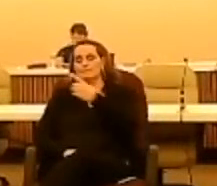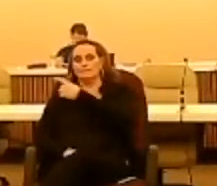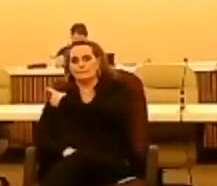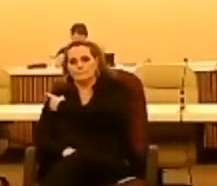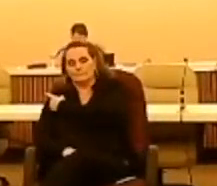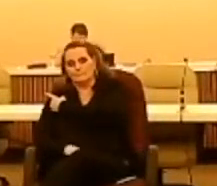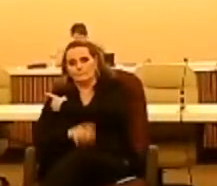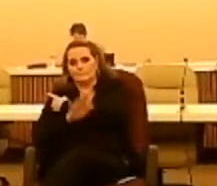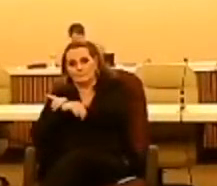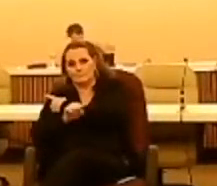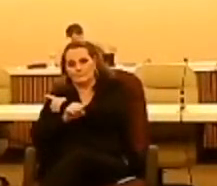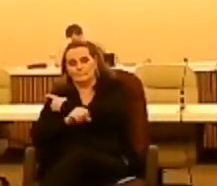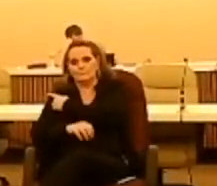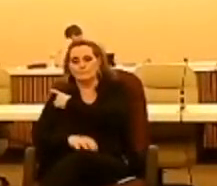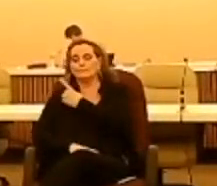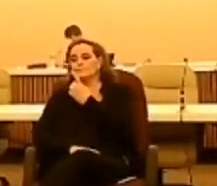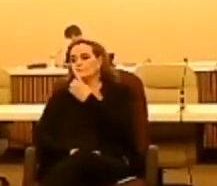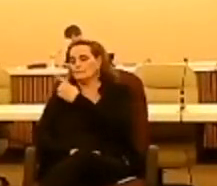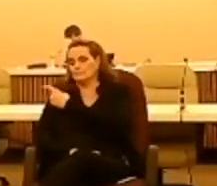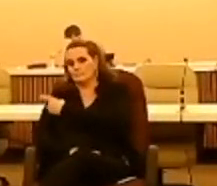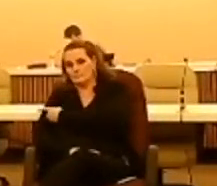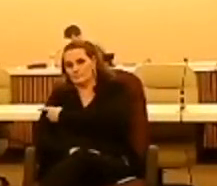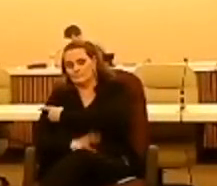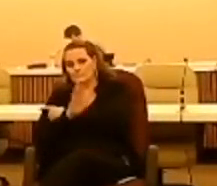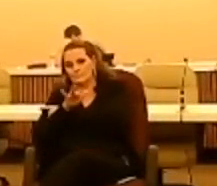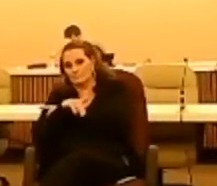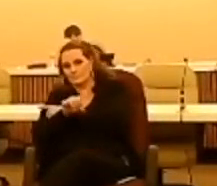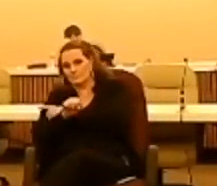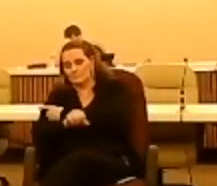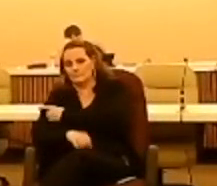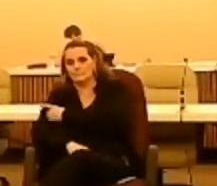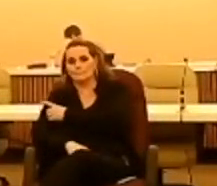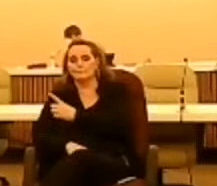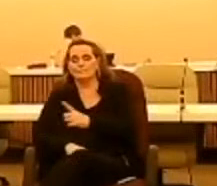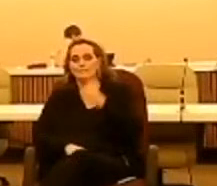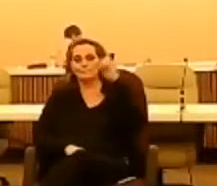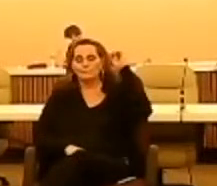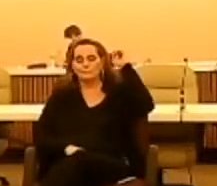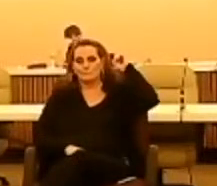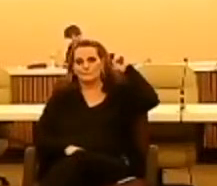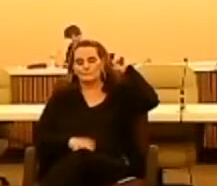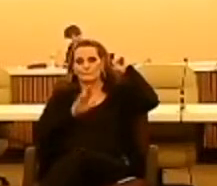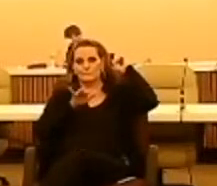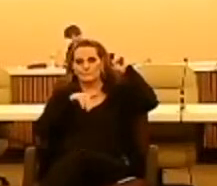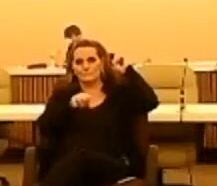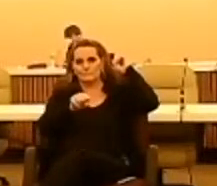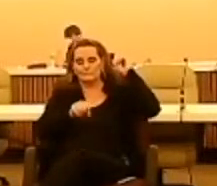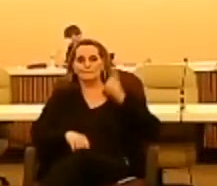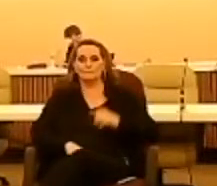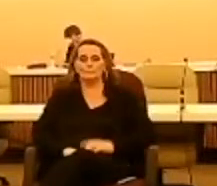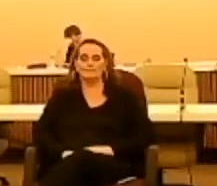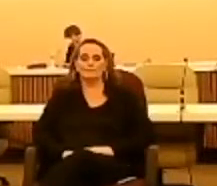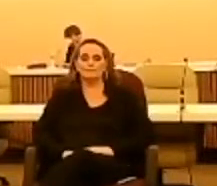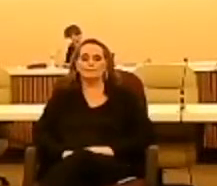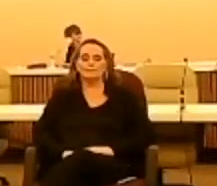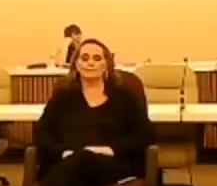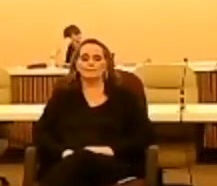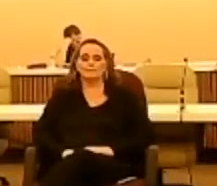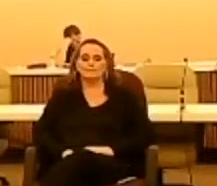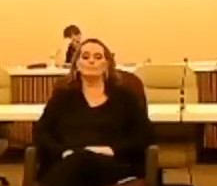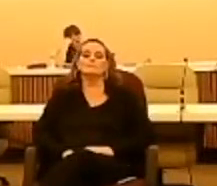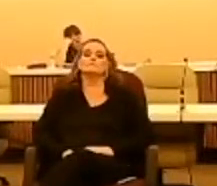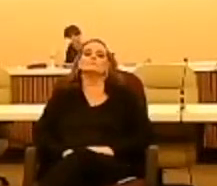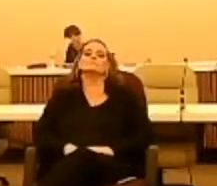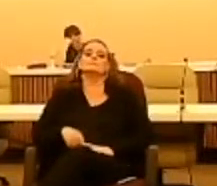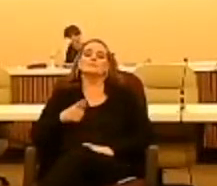Councilmember Safranik, Aye. Councilmember Bolsner, Aye. Supervisor Schultz. Aye. Fellow